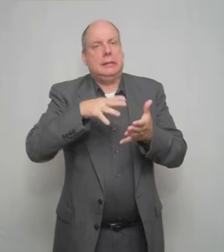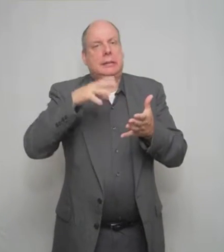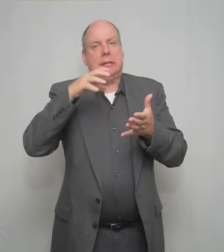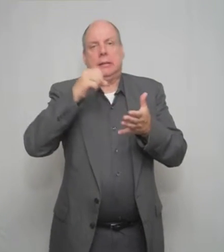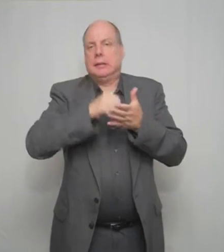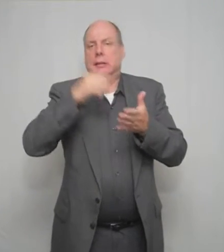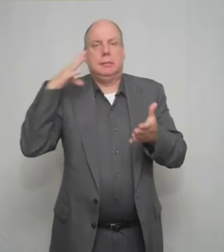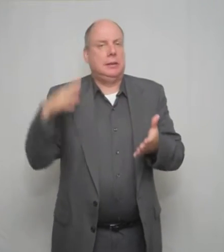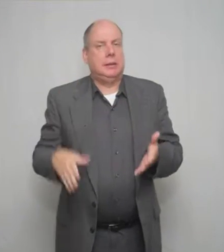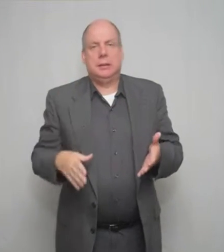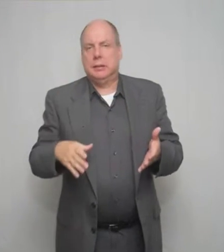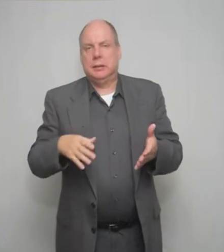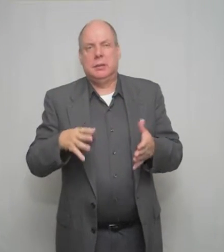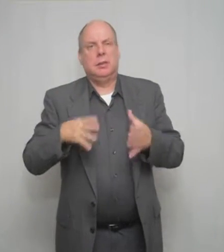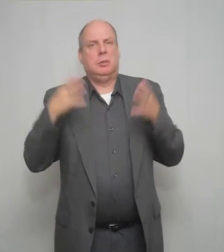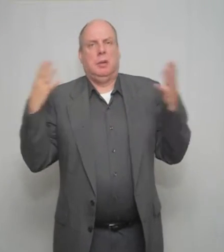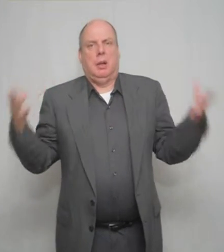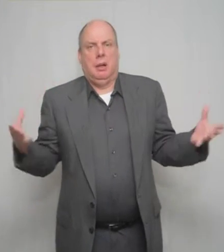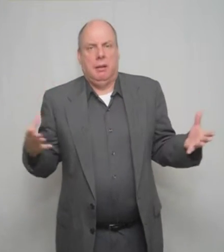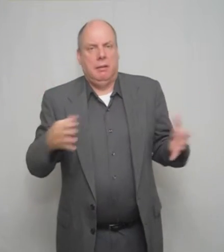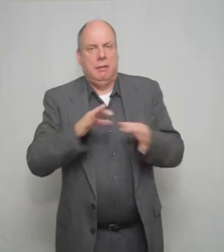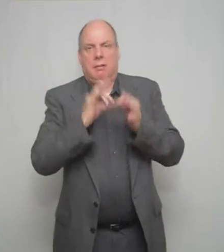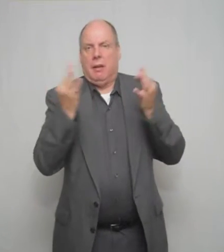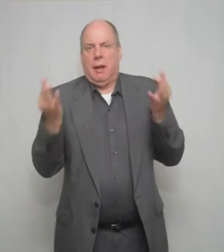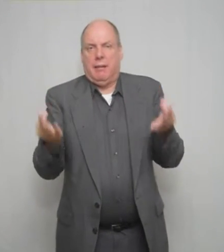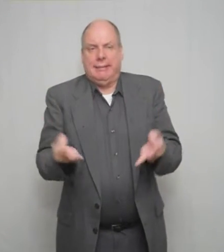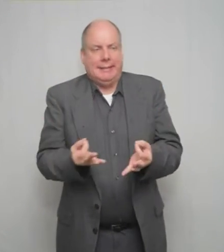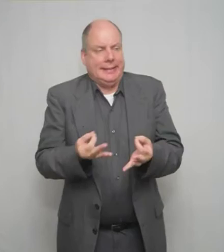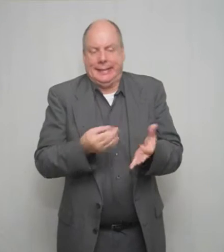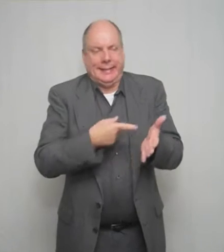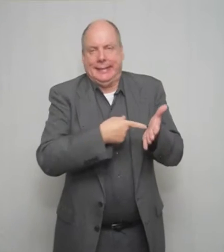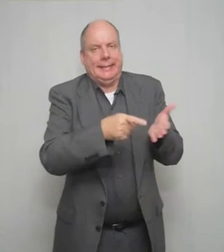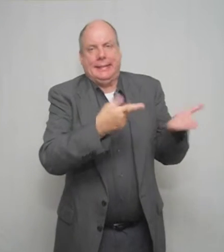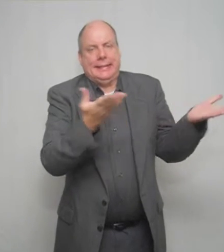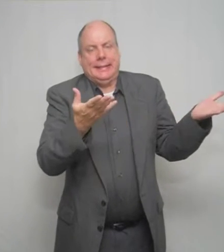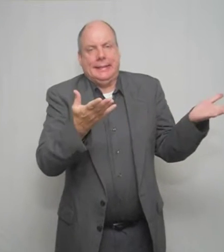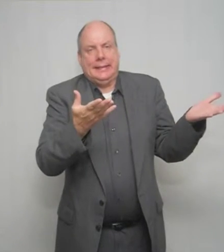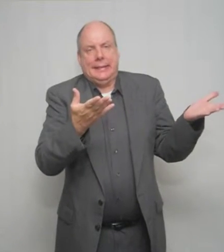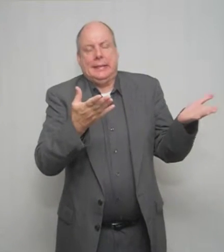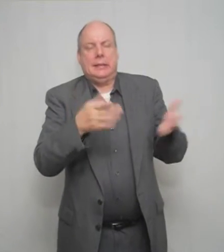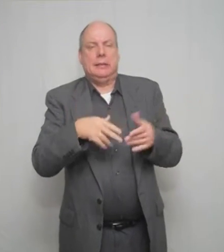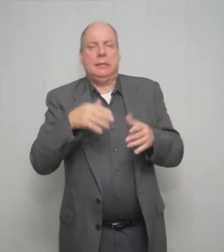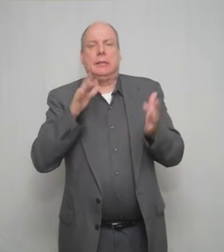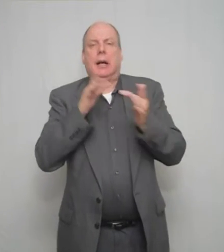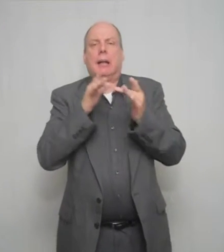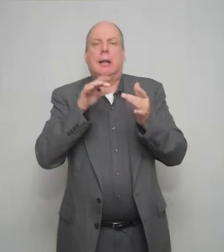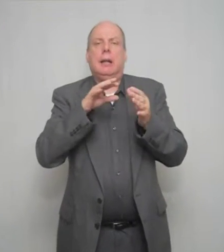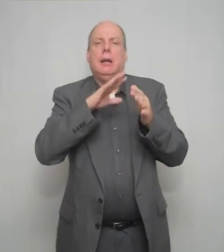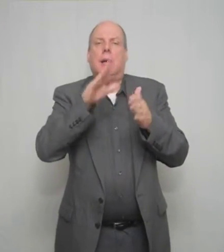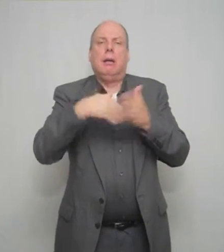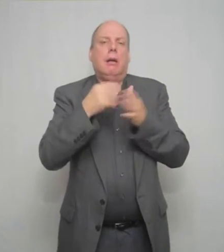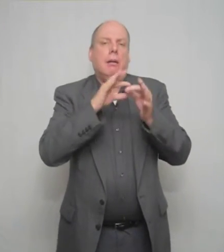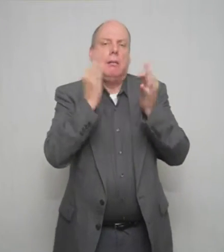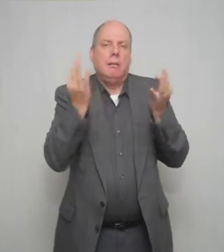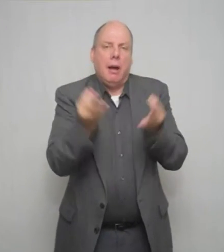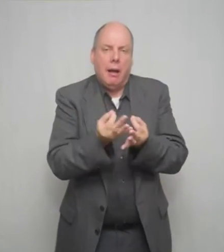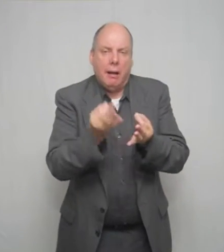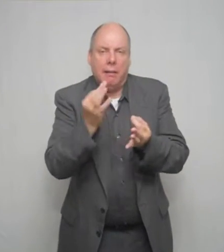hospital. And when they got him there, they tried to fix him, but there's just so much, and